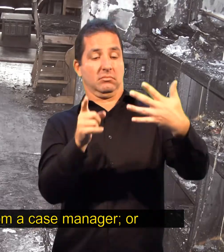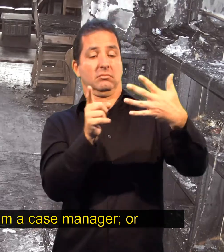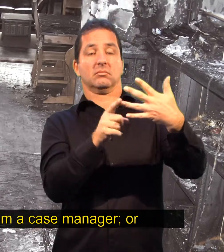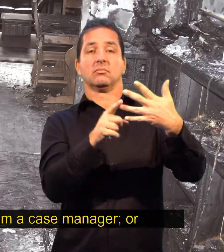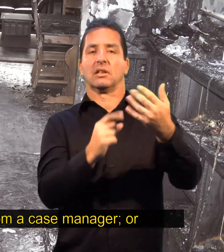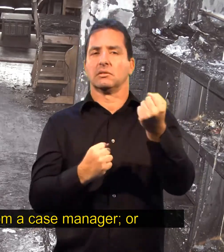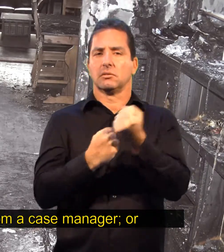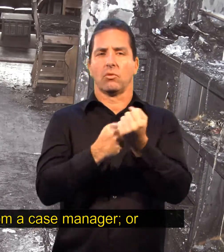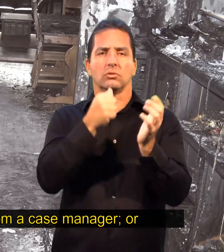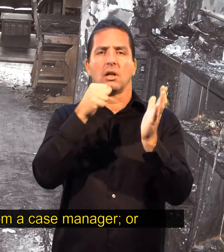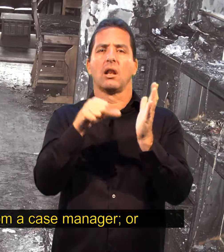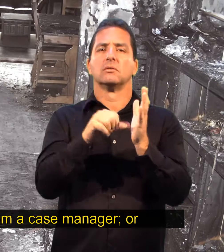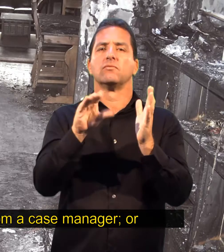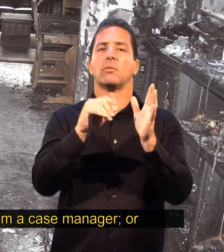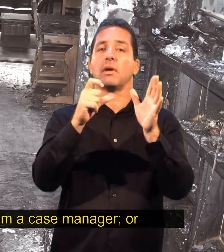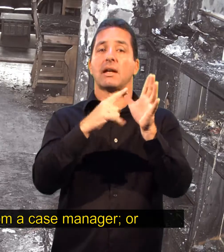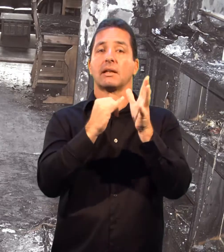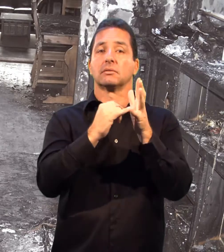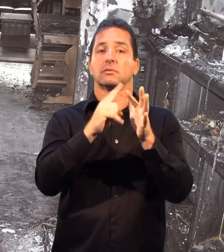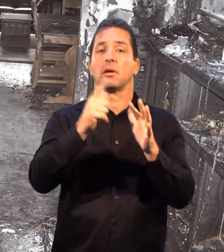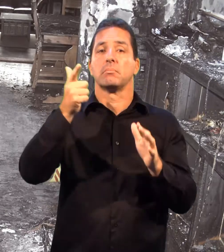or a support letter from a case manager,